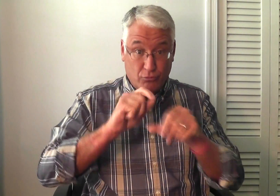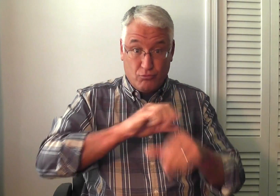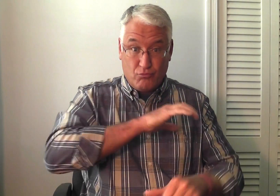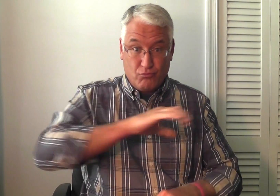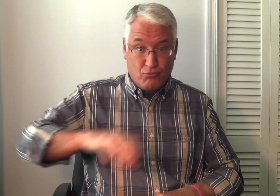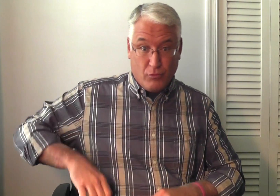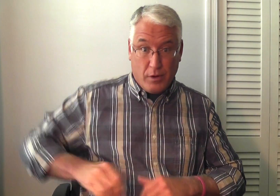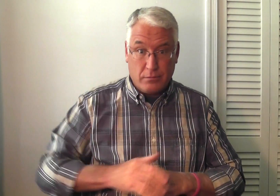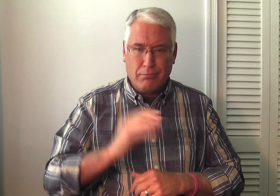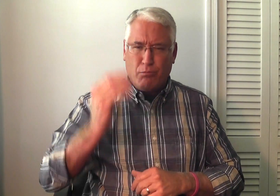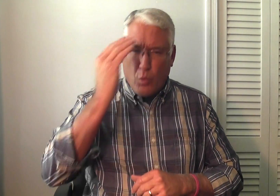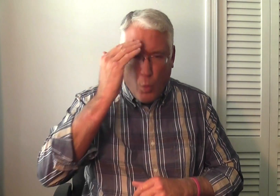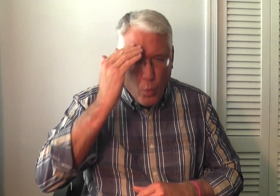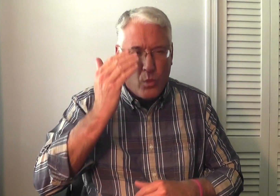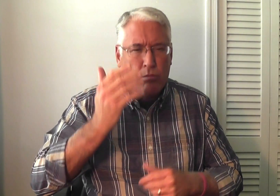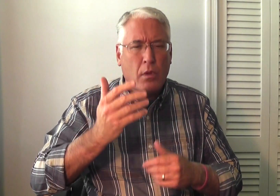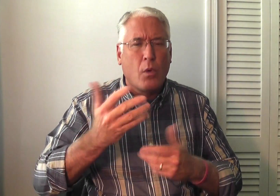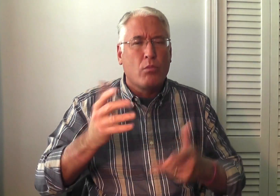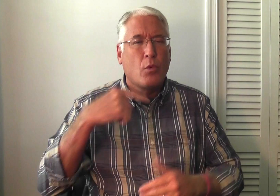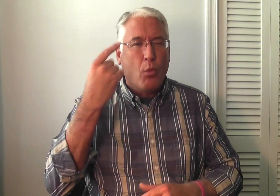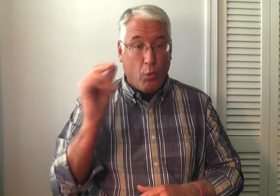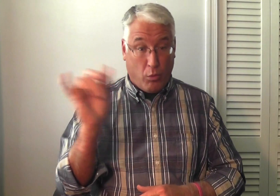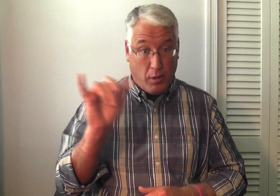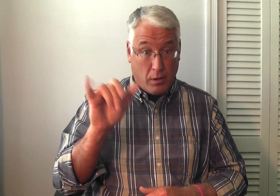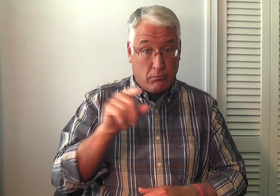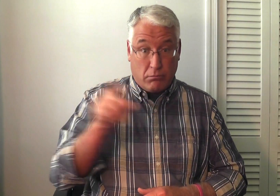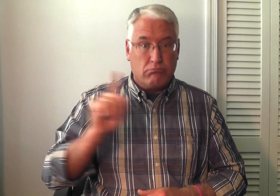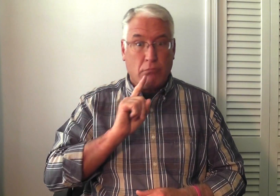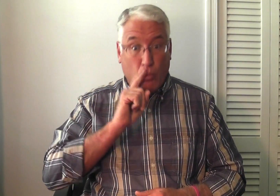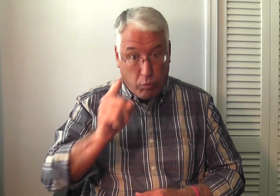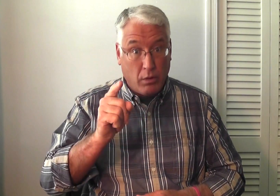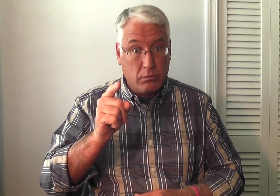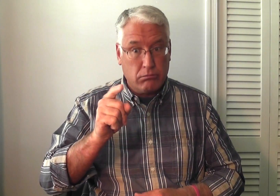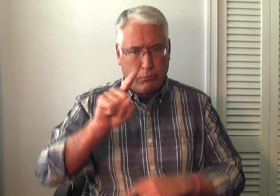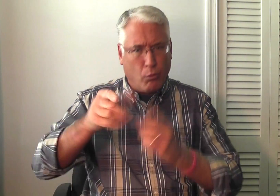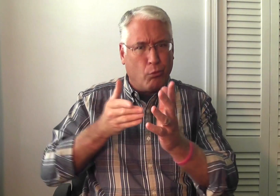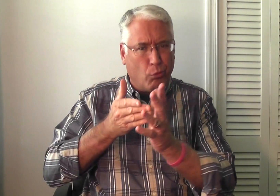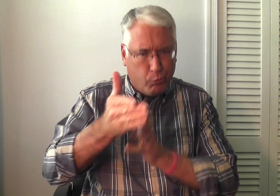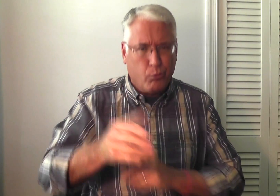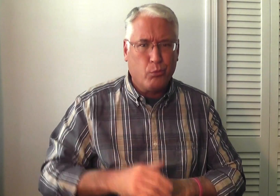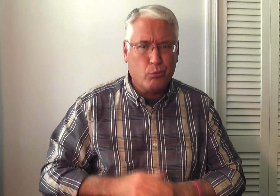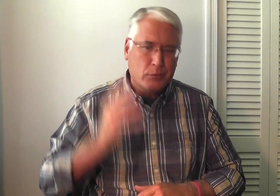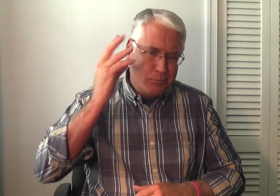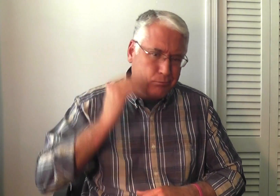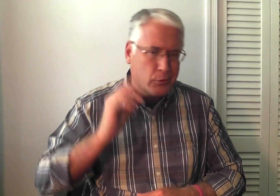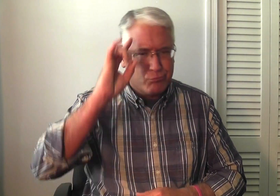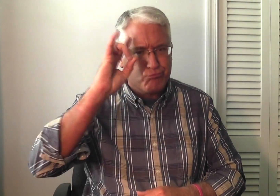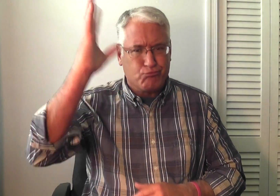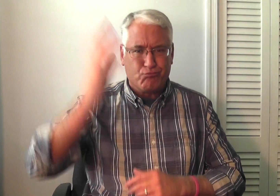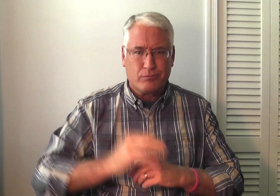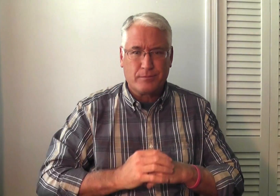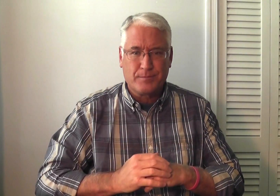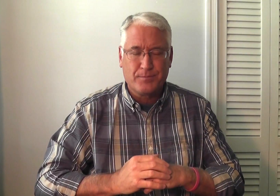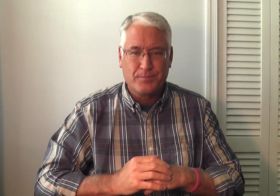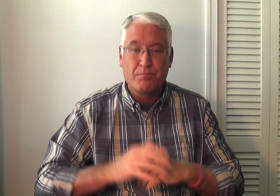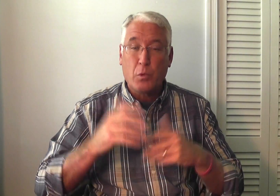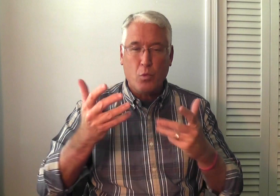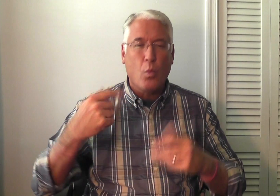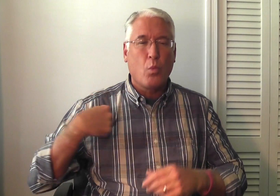others, towards our brothers and sisters in Christ, and let them know that we know what they're going through and we care about